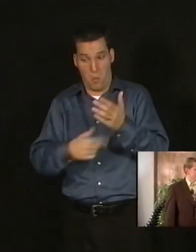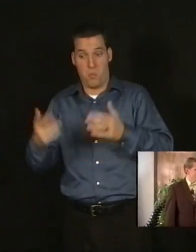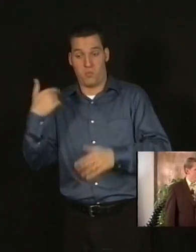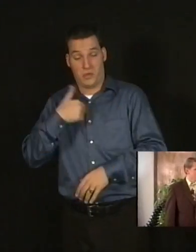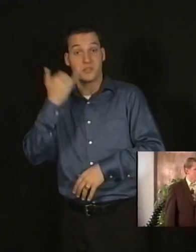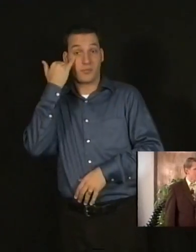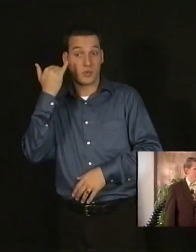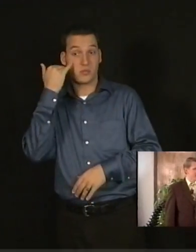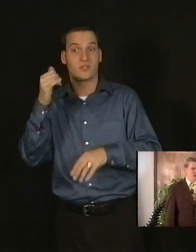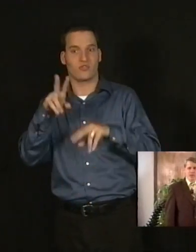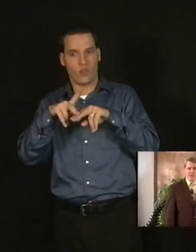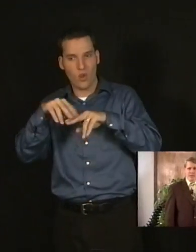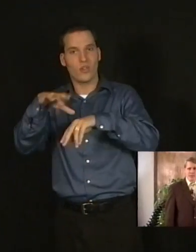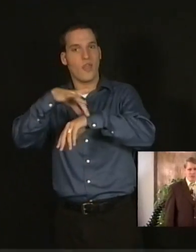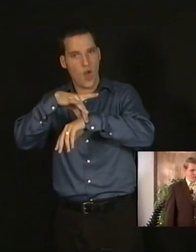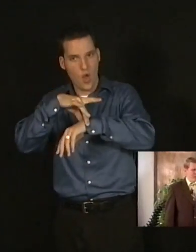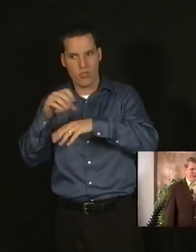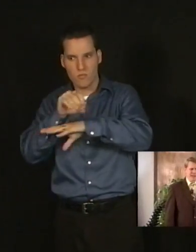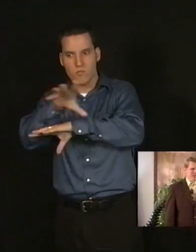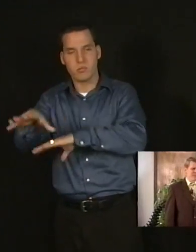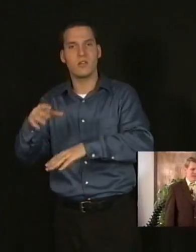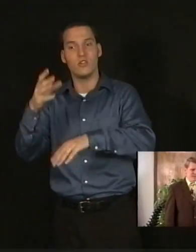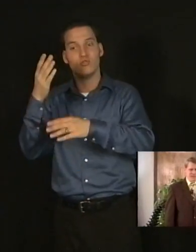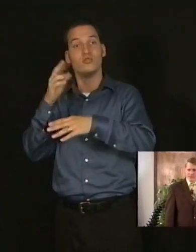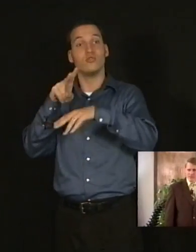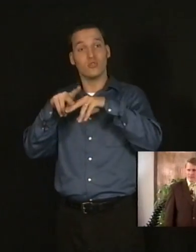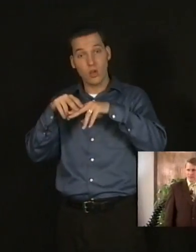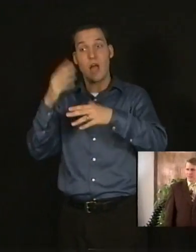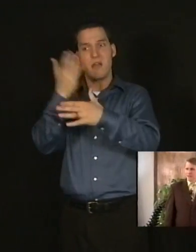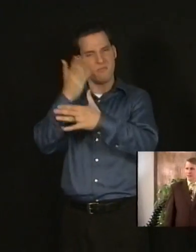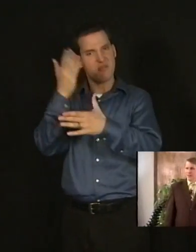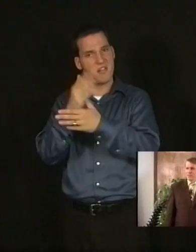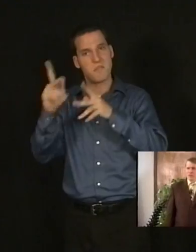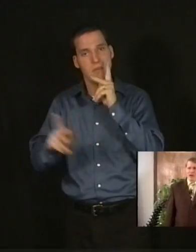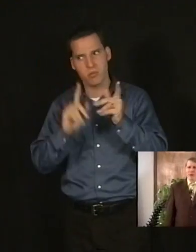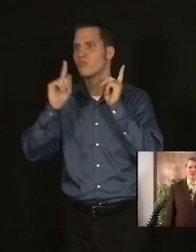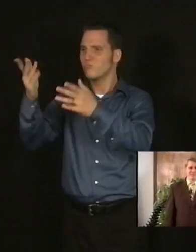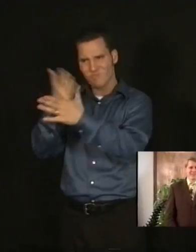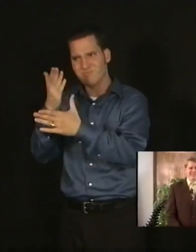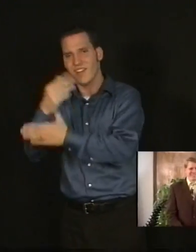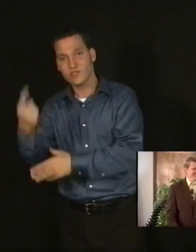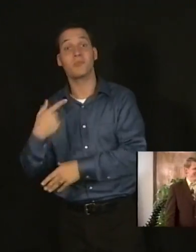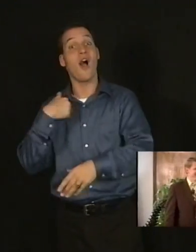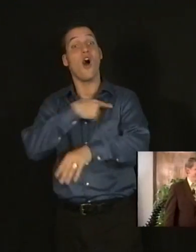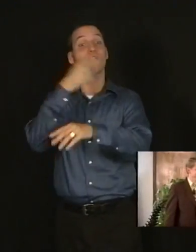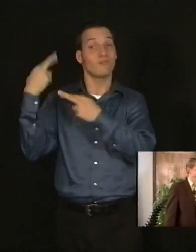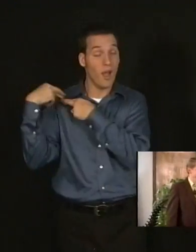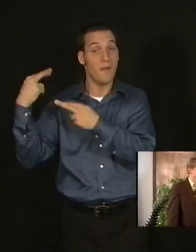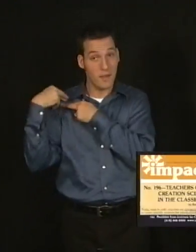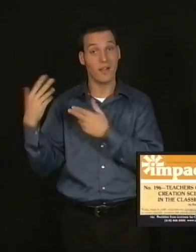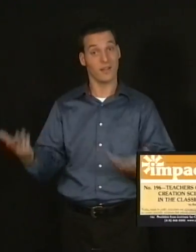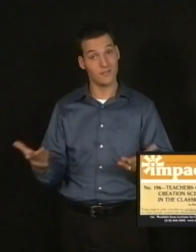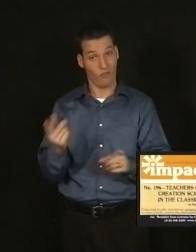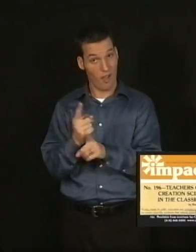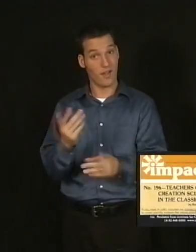earth? Man, salt irritates. Go irritate somebody. That's our job.